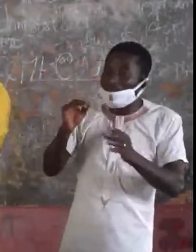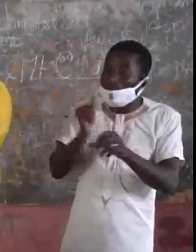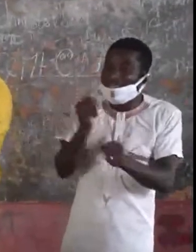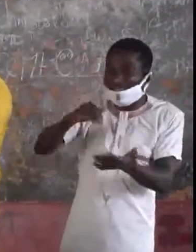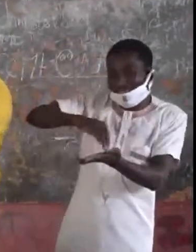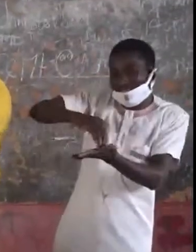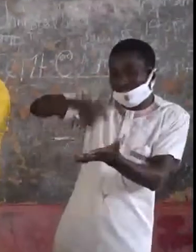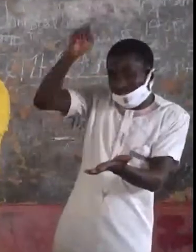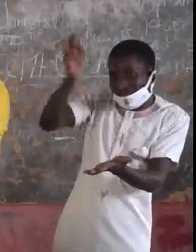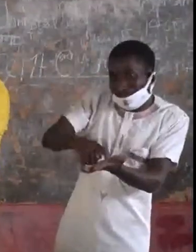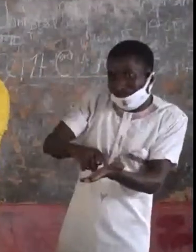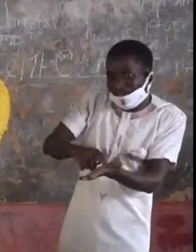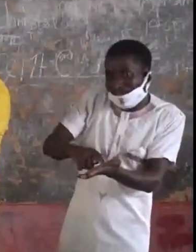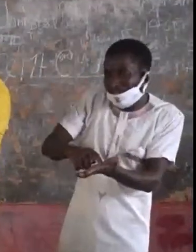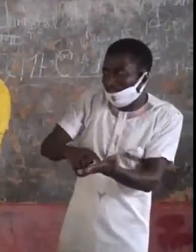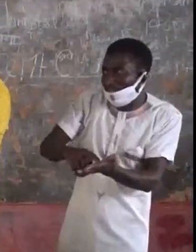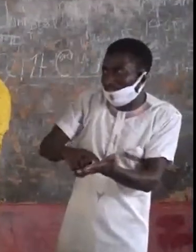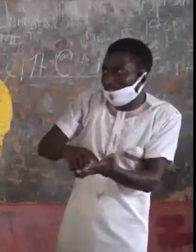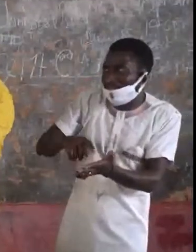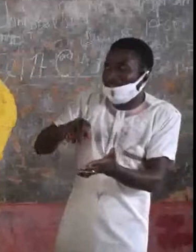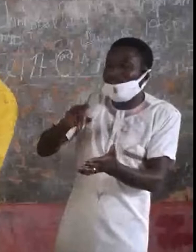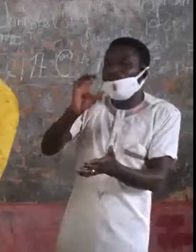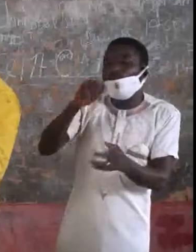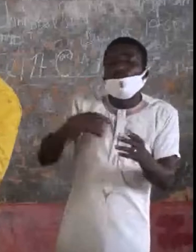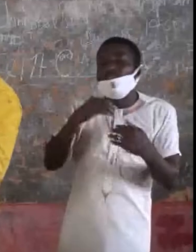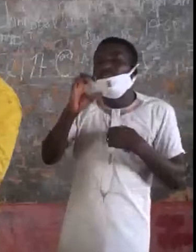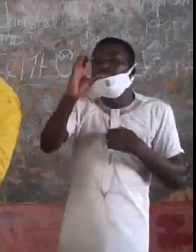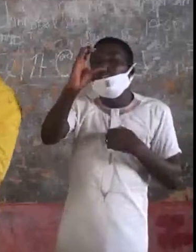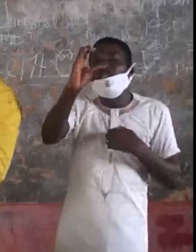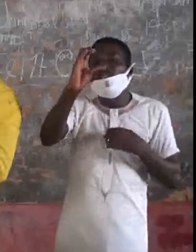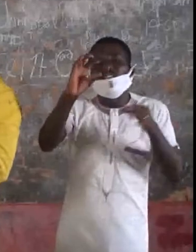here, and then we'll chain drill.